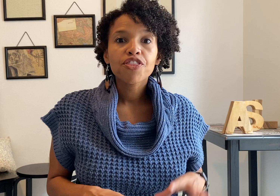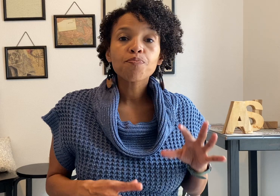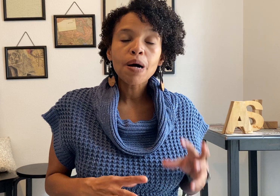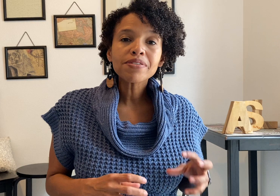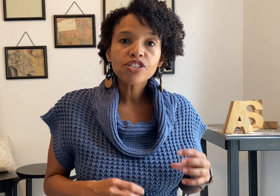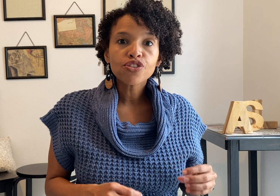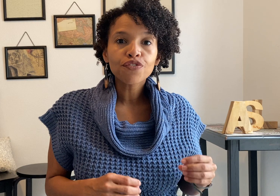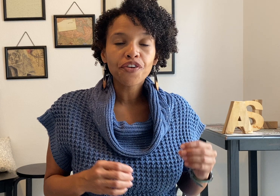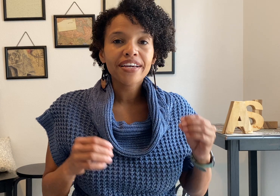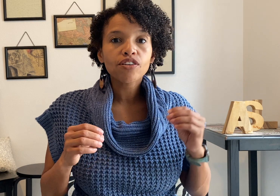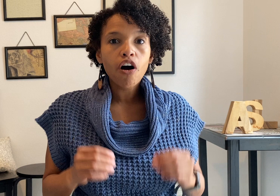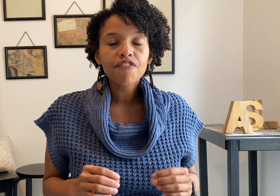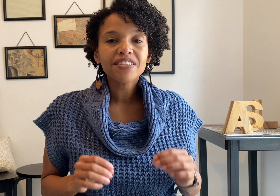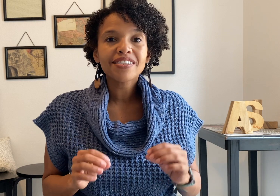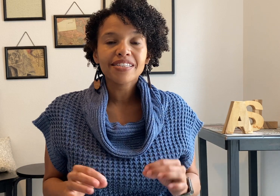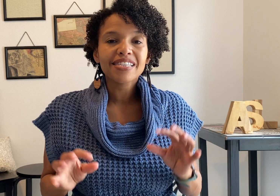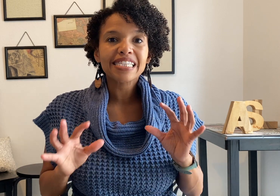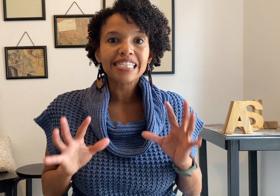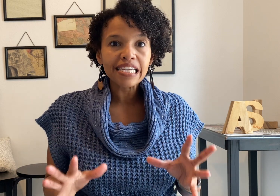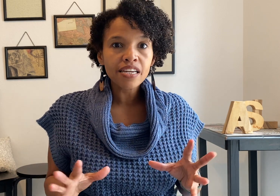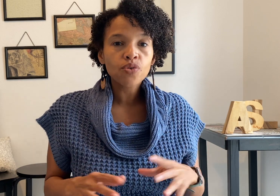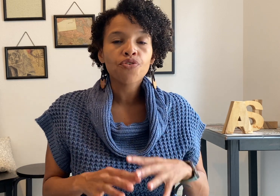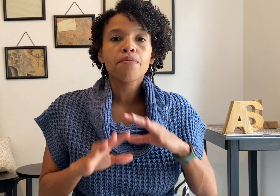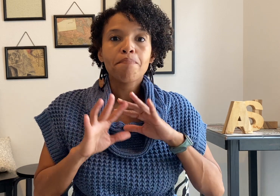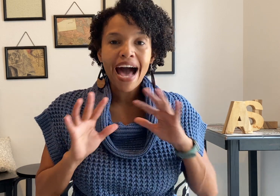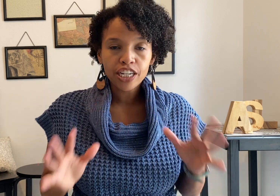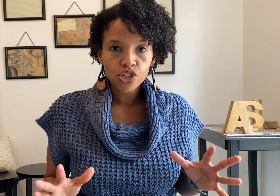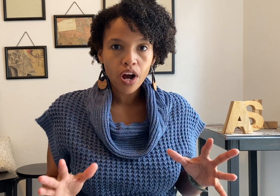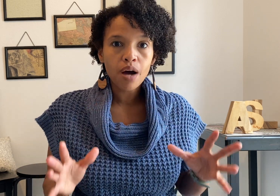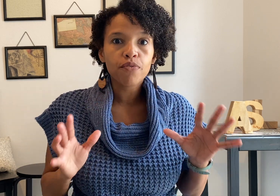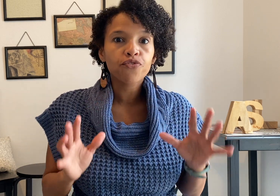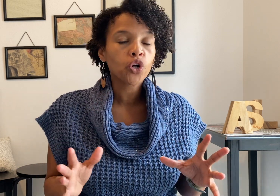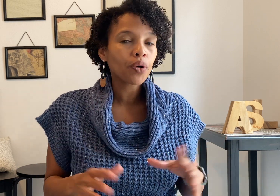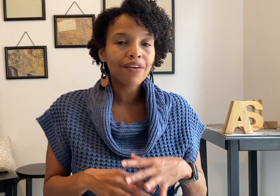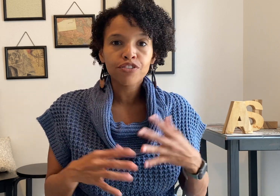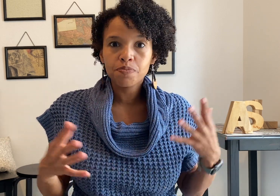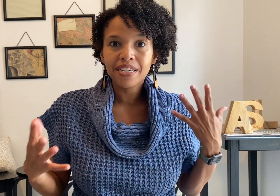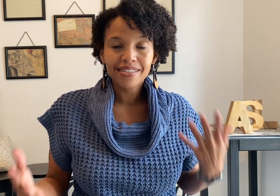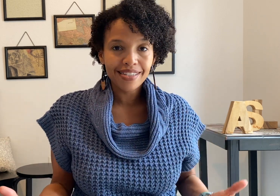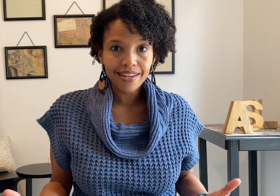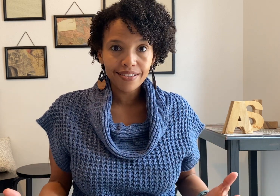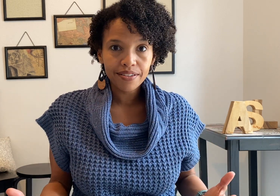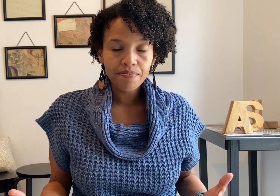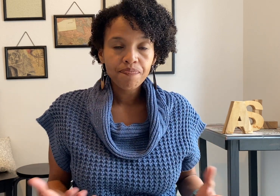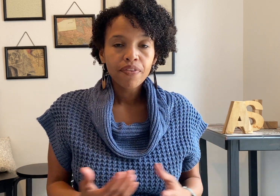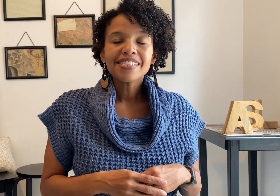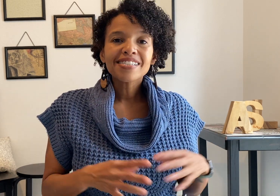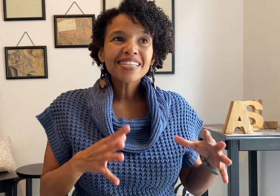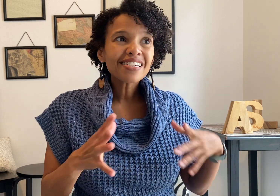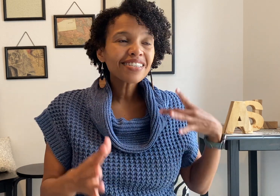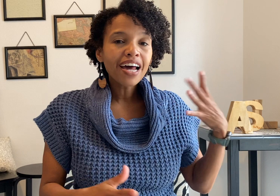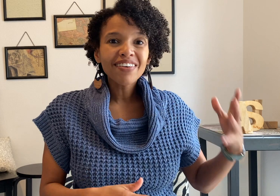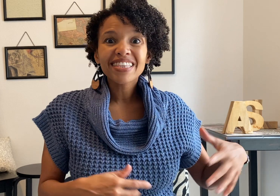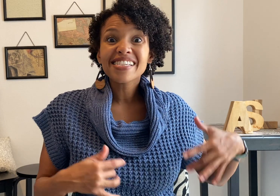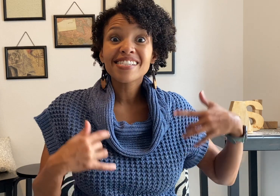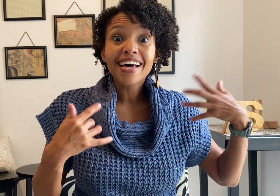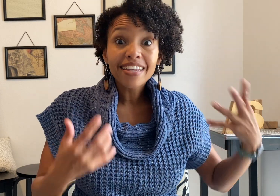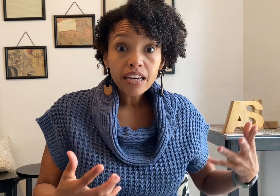The prepositional phrase often sets the scene or the backdrop for whatever's being stated. Since it's kind of like the setting